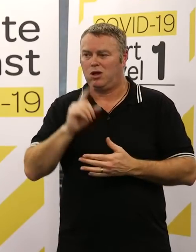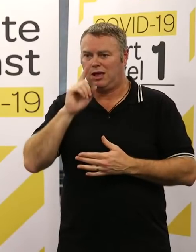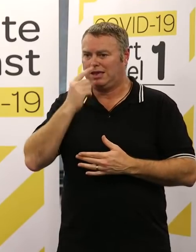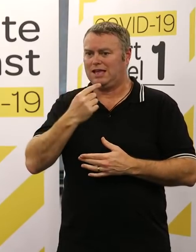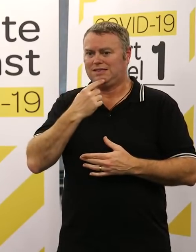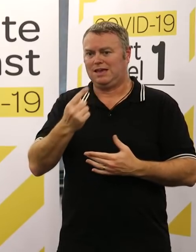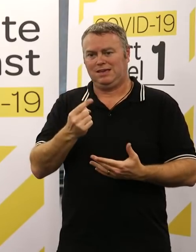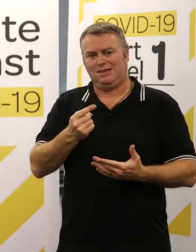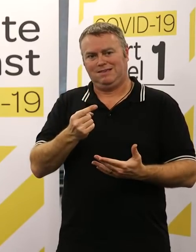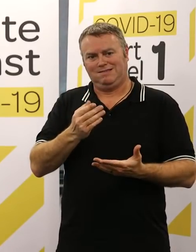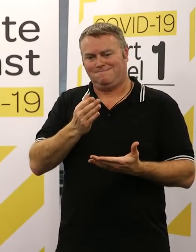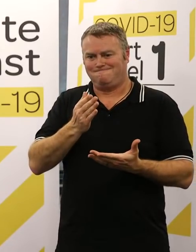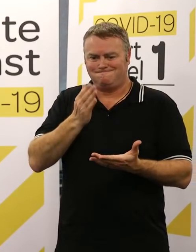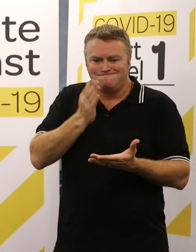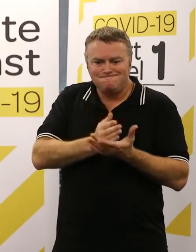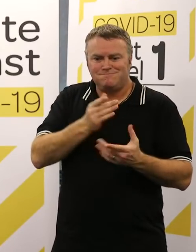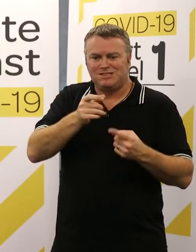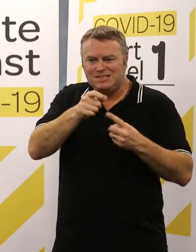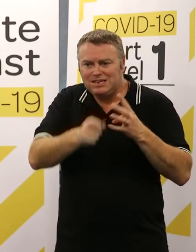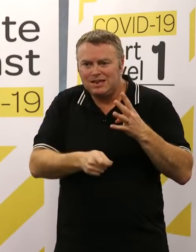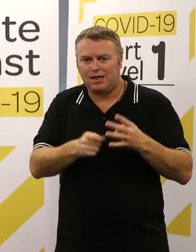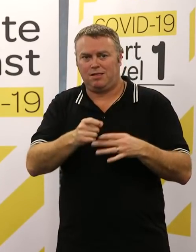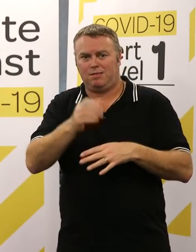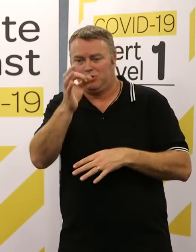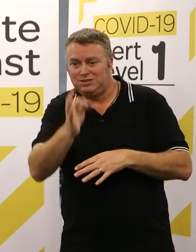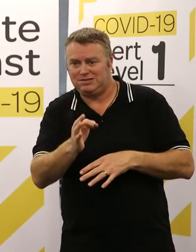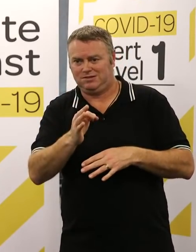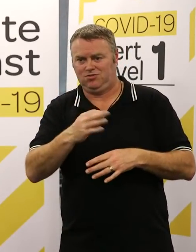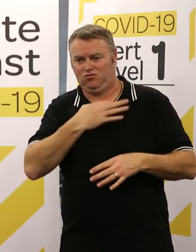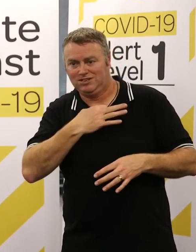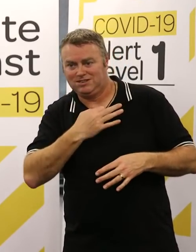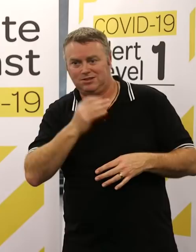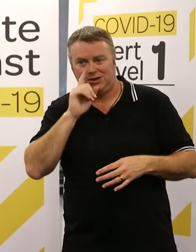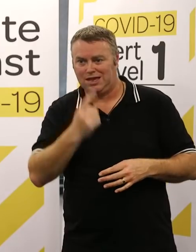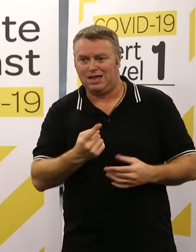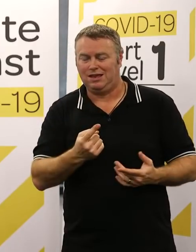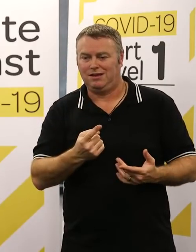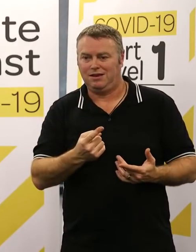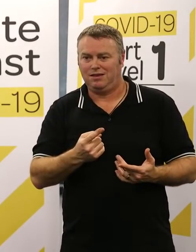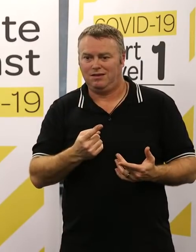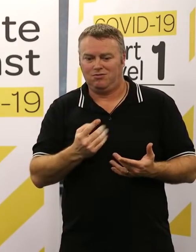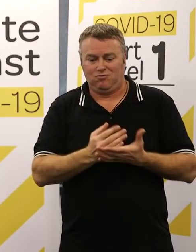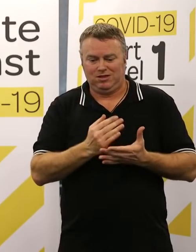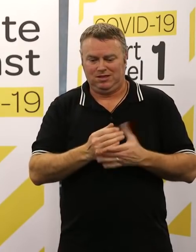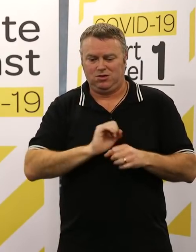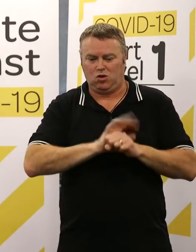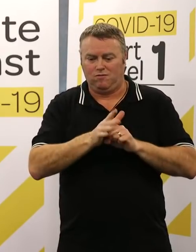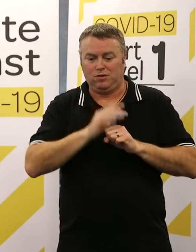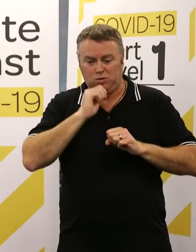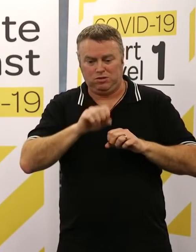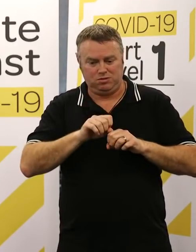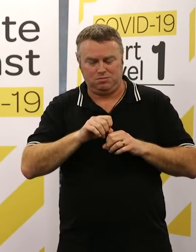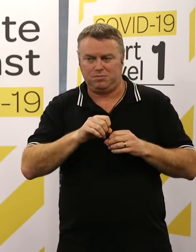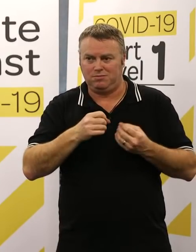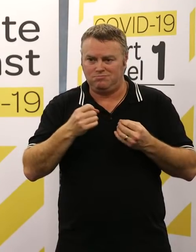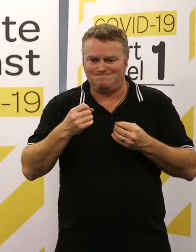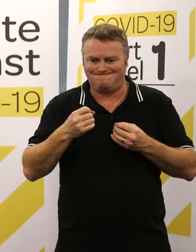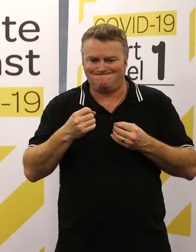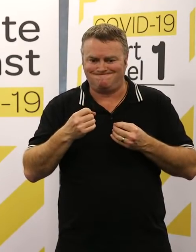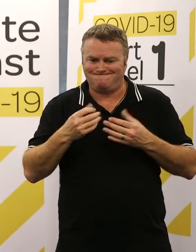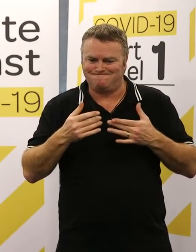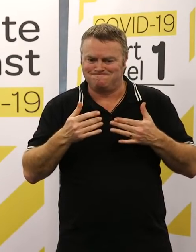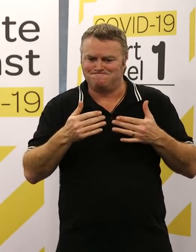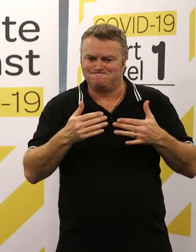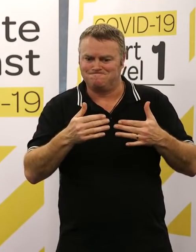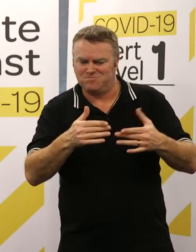game here, and it may well be that for whatever reason we will get cases again in the community, and that's